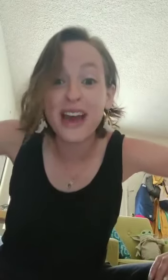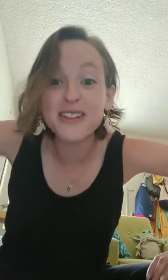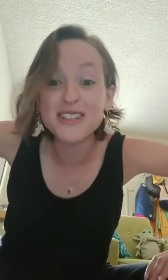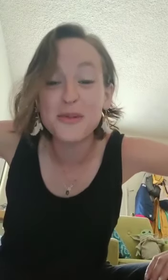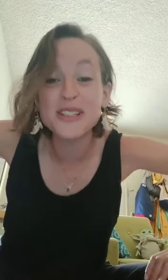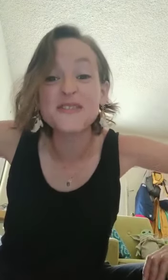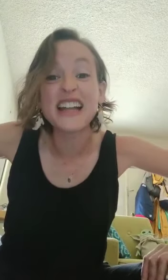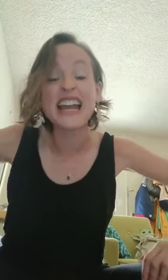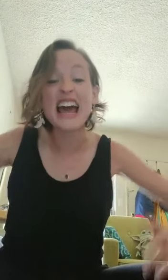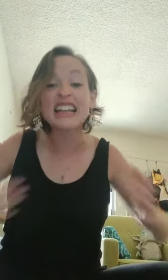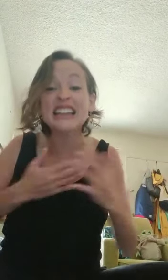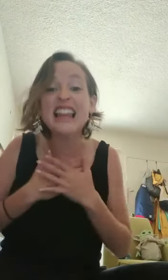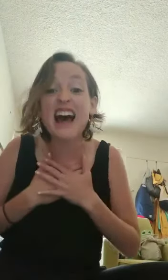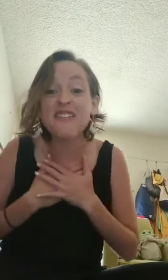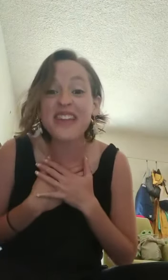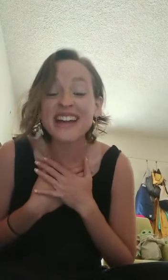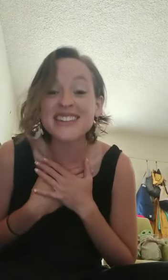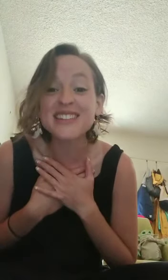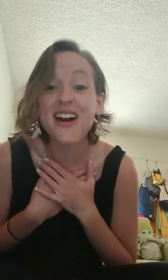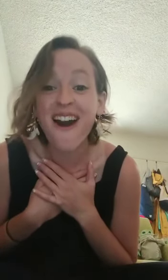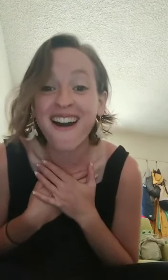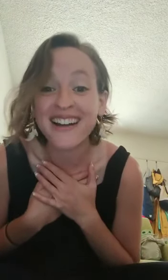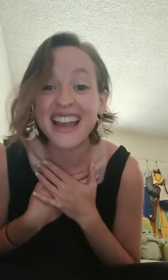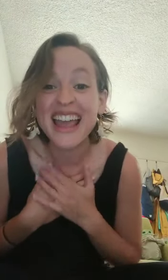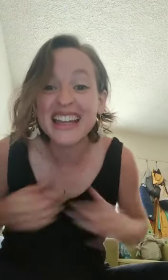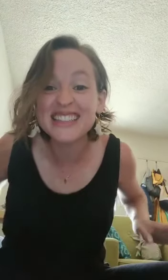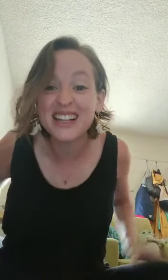was so much fun. And I love that song. It is such a